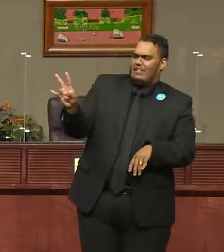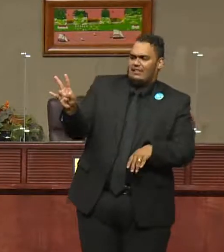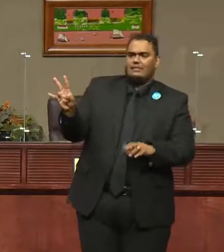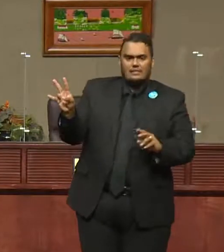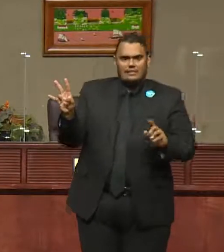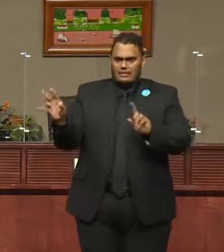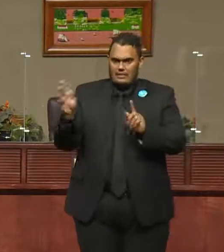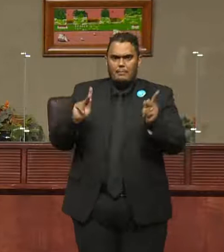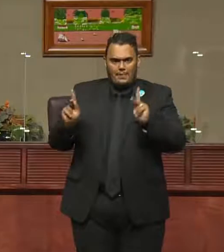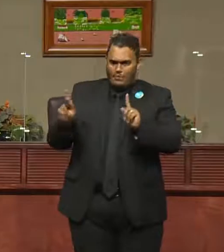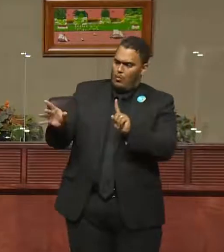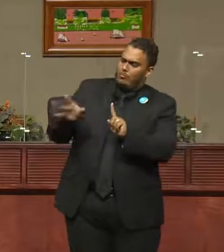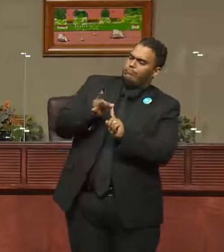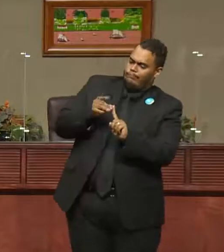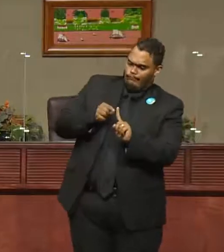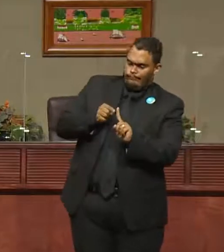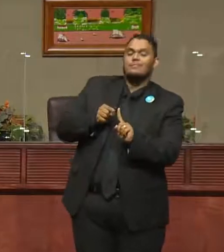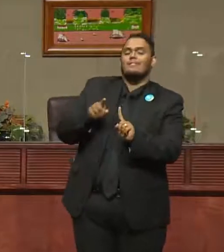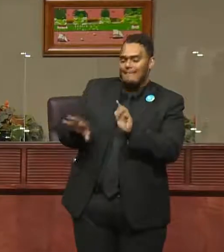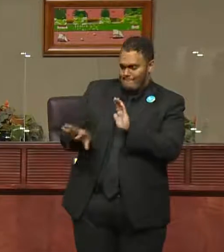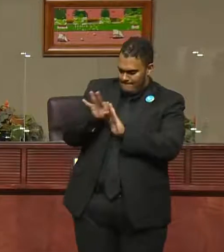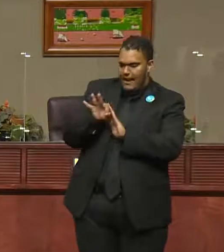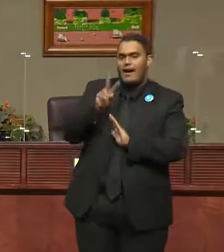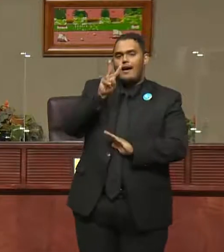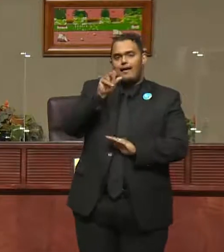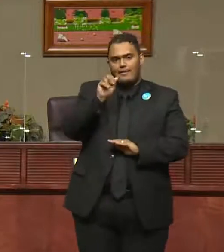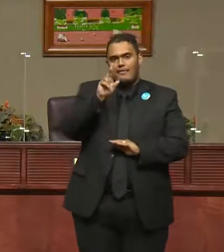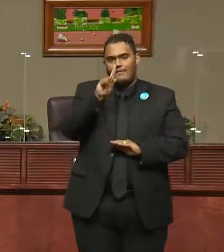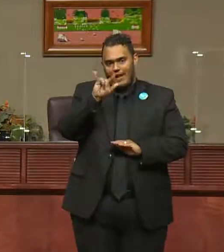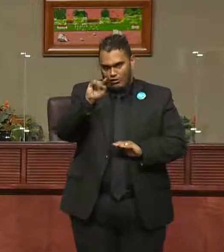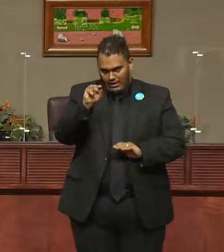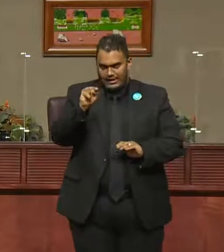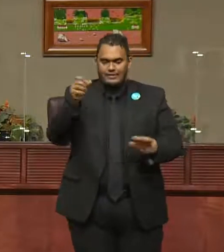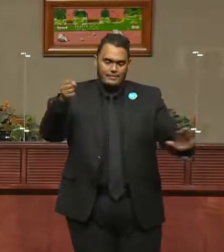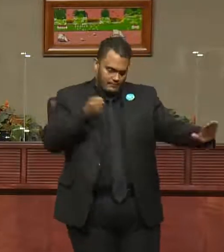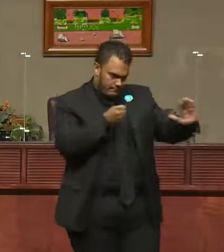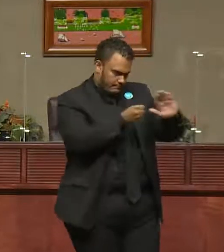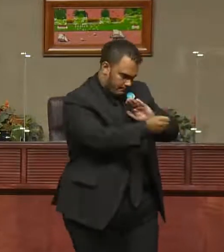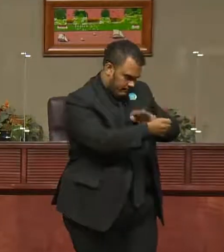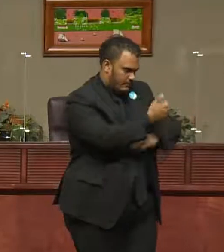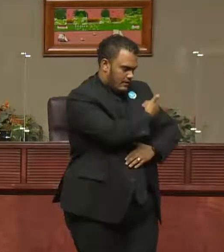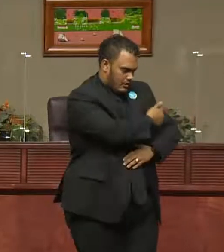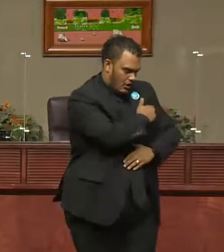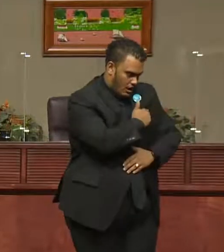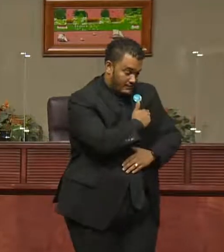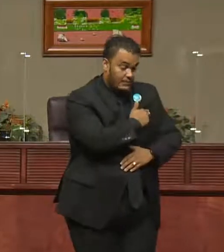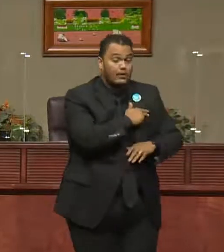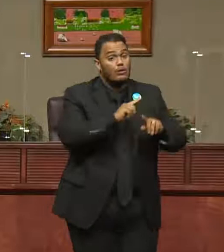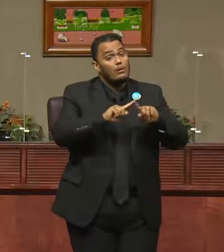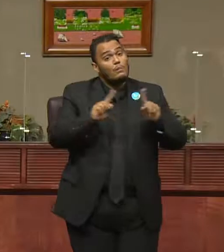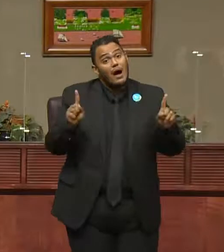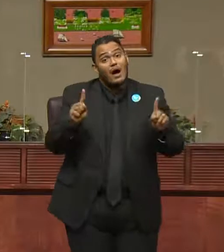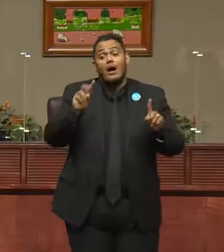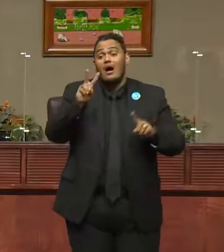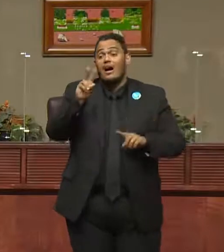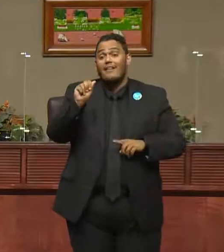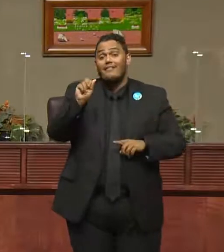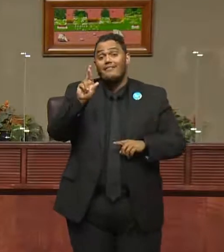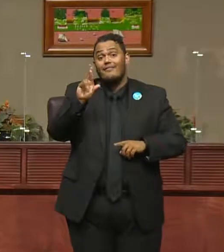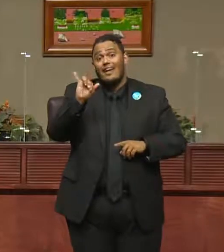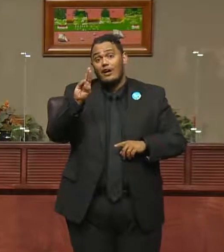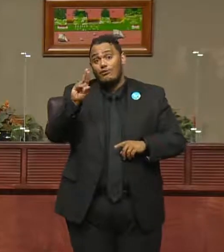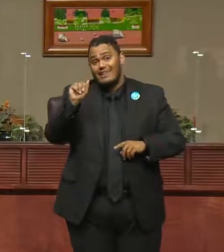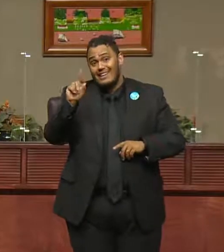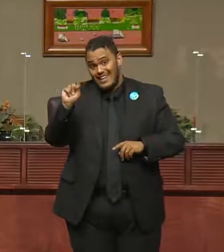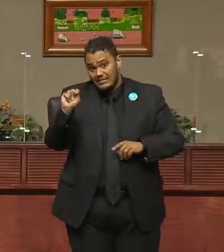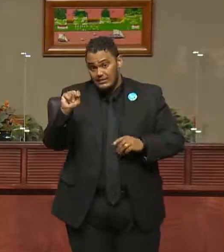been hospitalized, and no one has died that we know of those